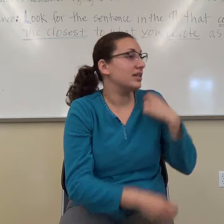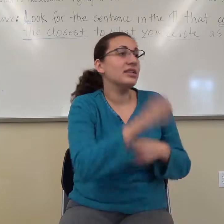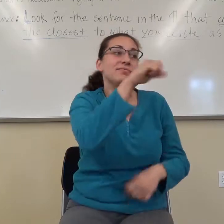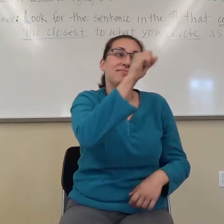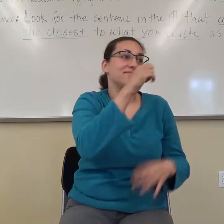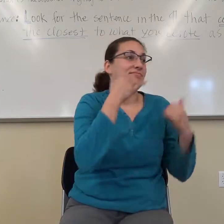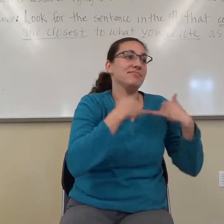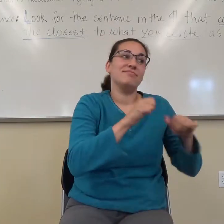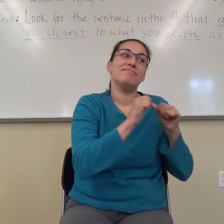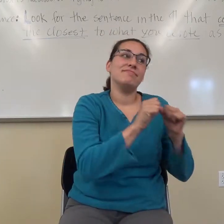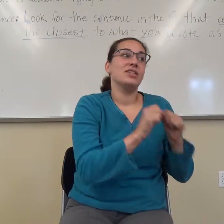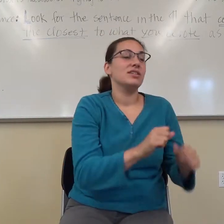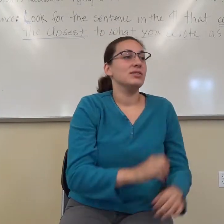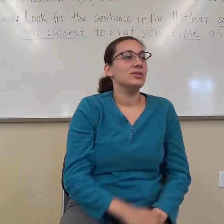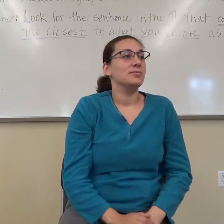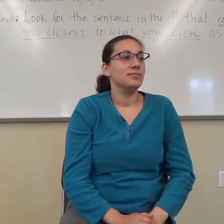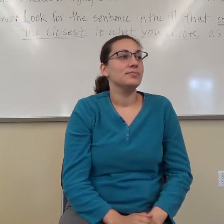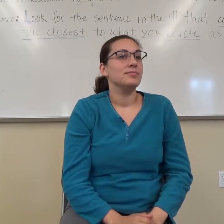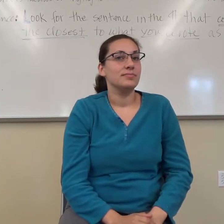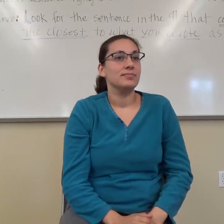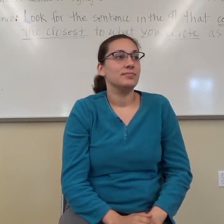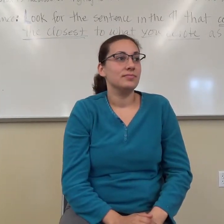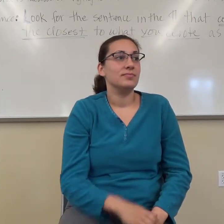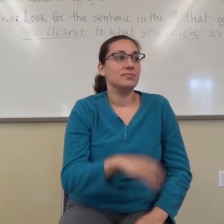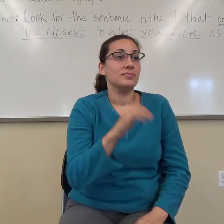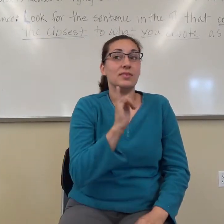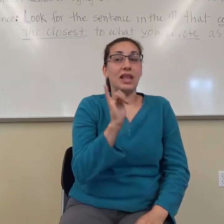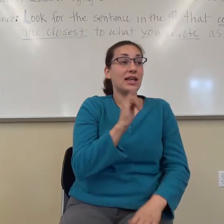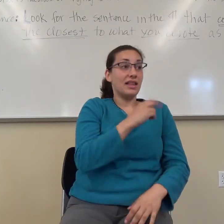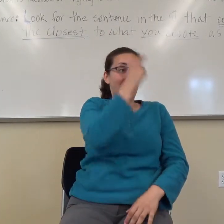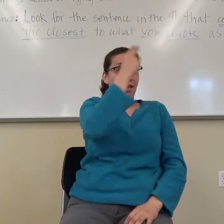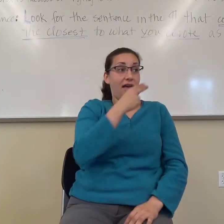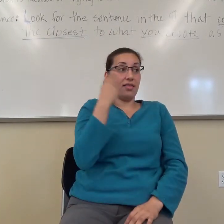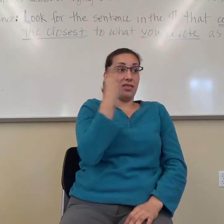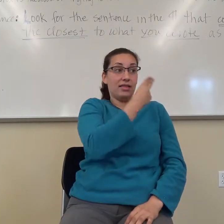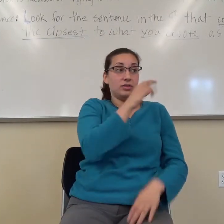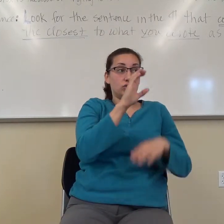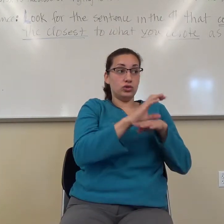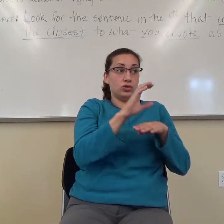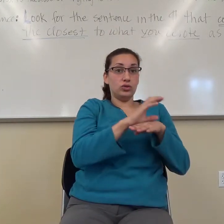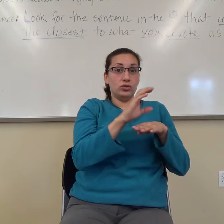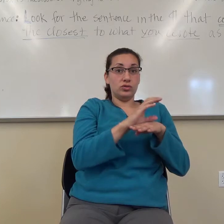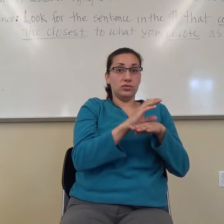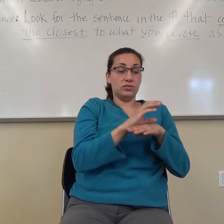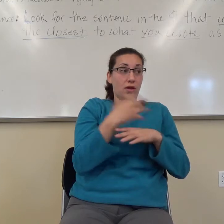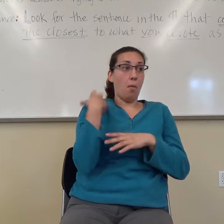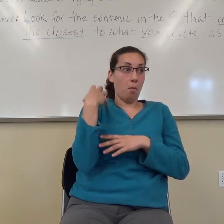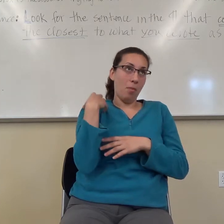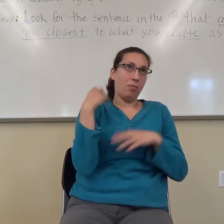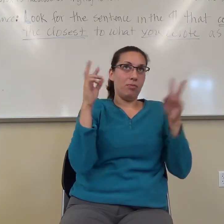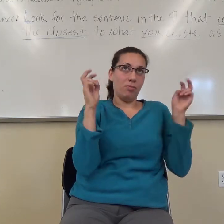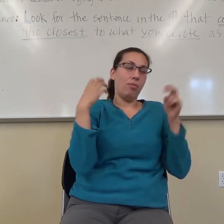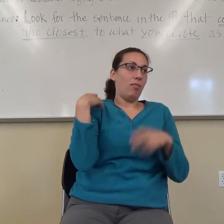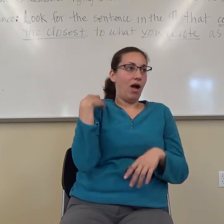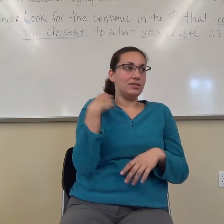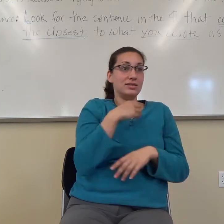Italy? the seat of the Catholic Church is in Italy. So that gives us a clue, okay?